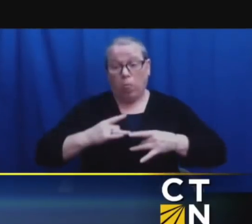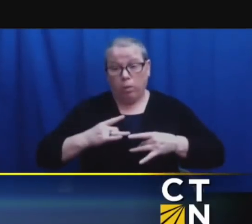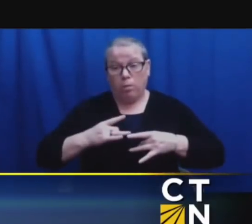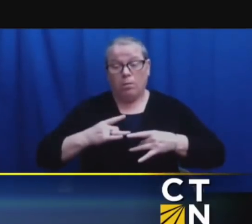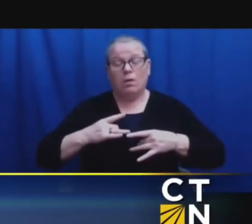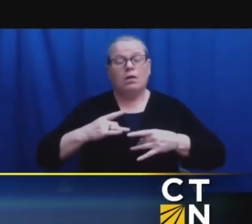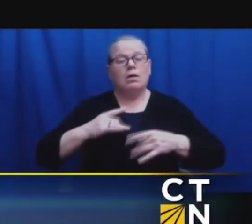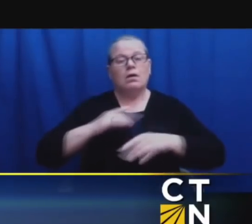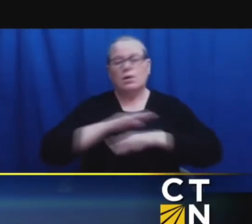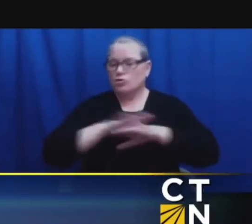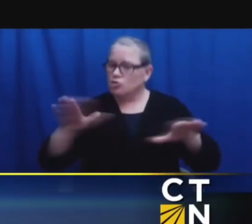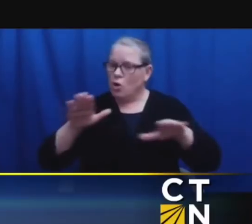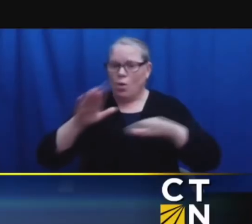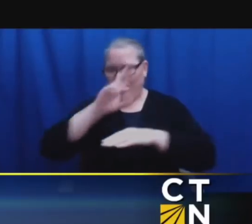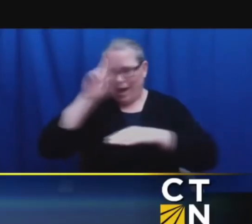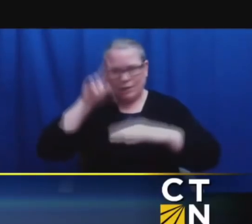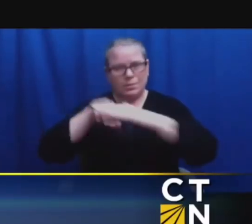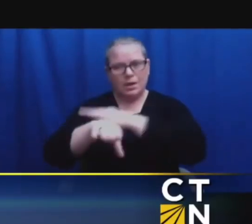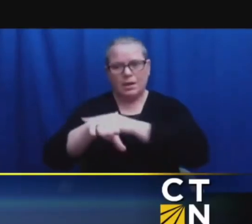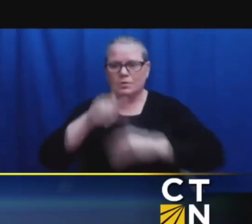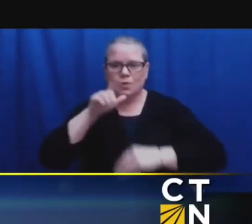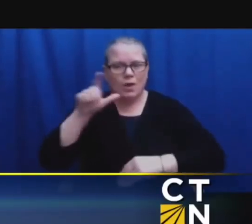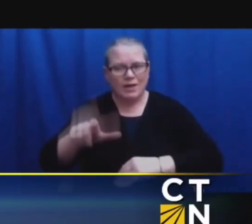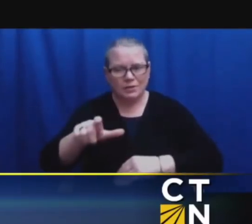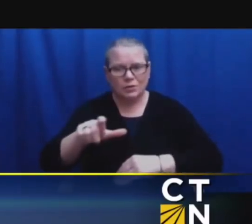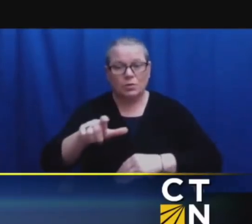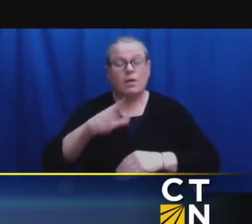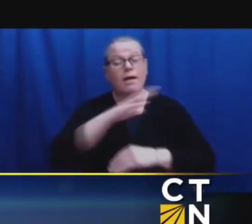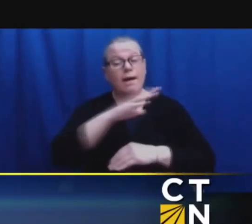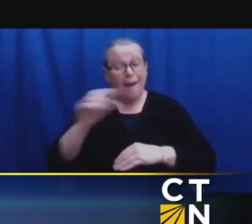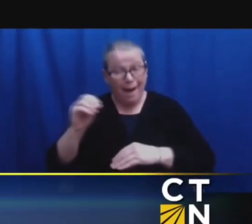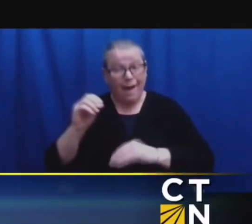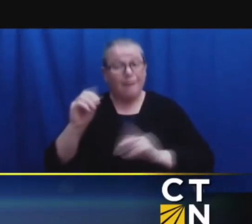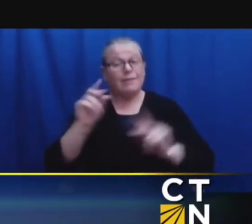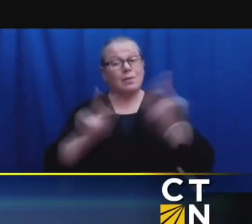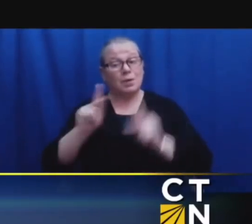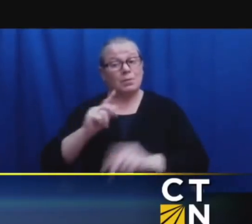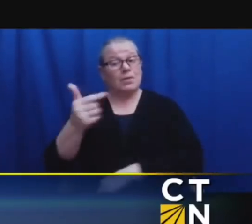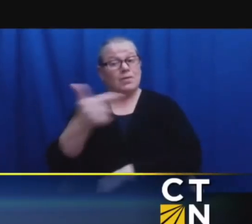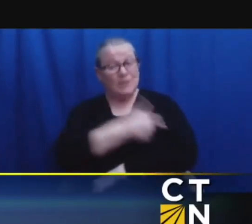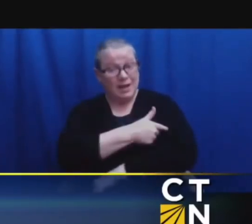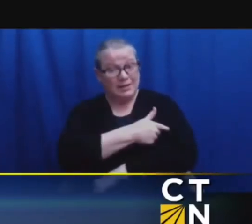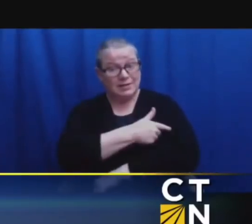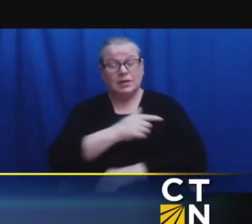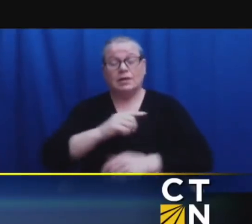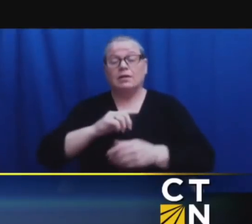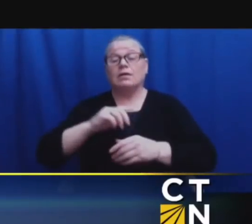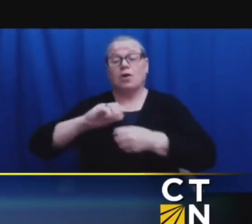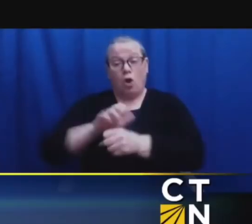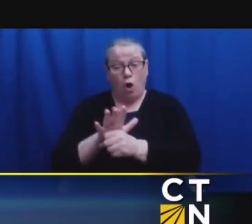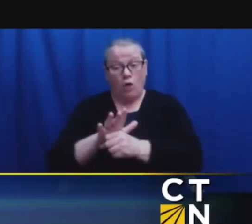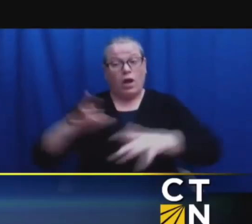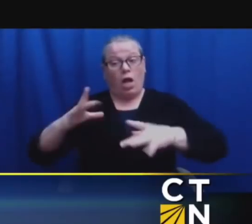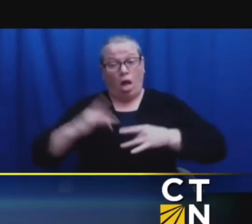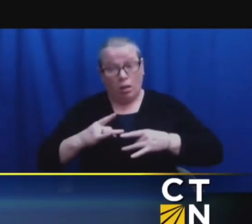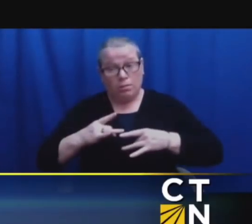at preventing fatalities. So if you get a chance to get a vaccine, you take that opportunity.